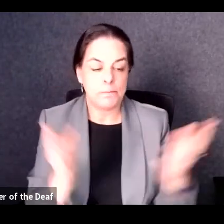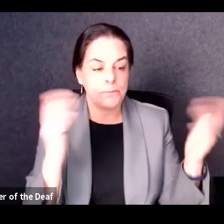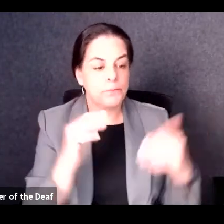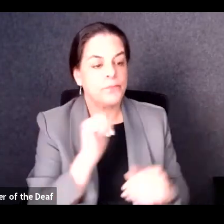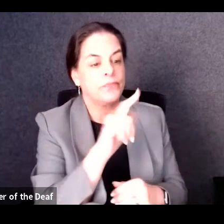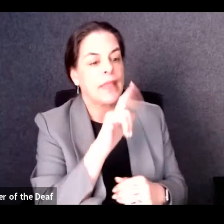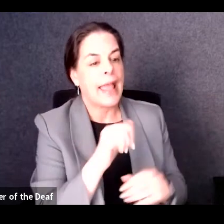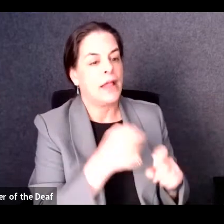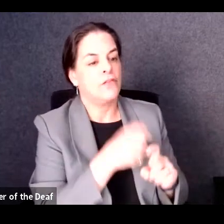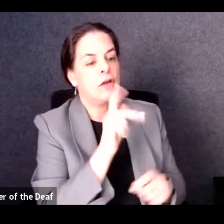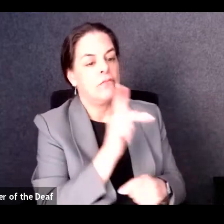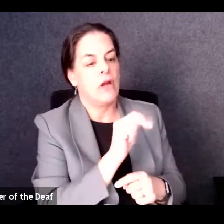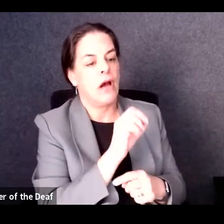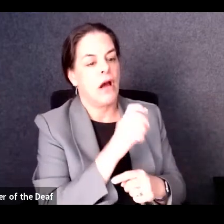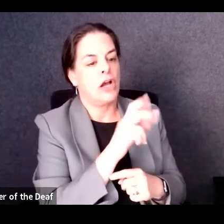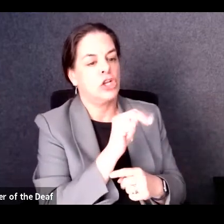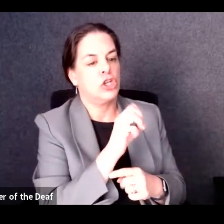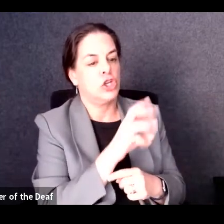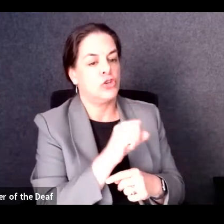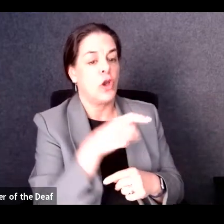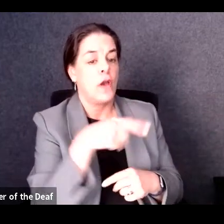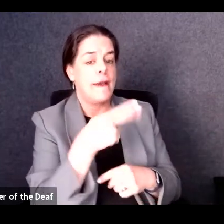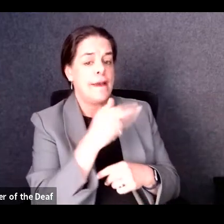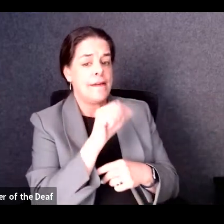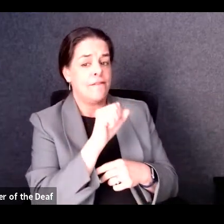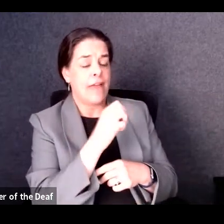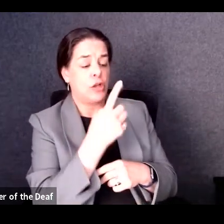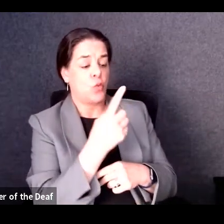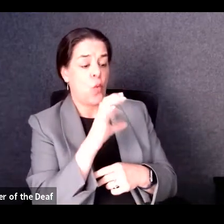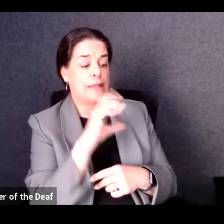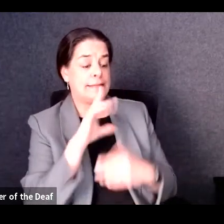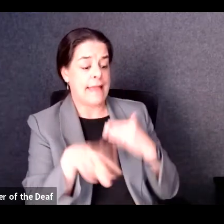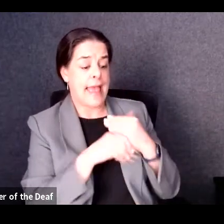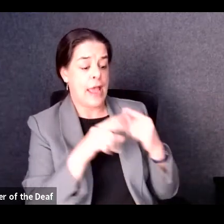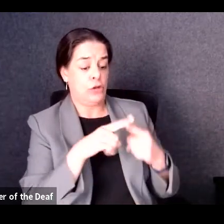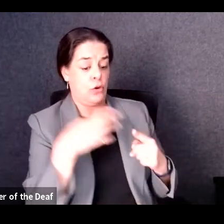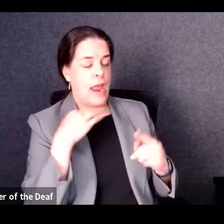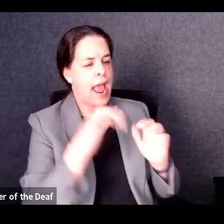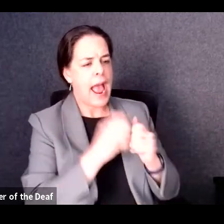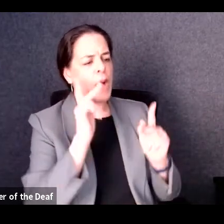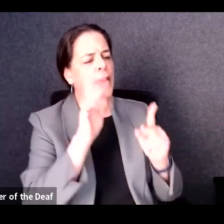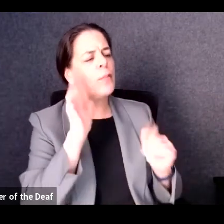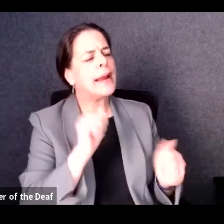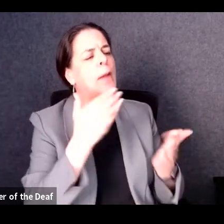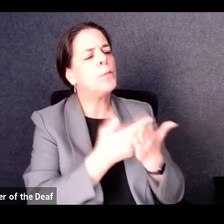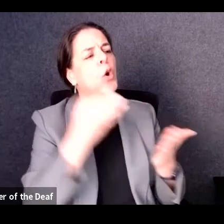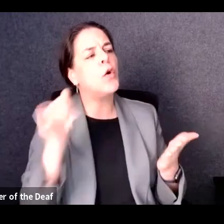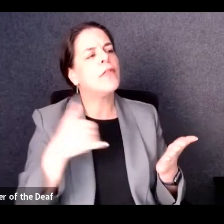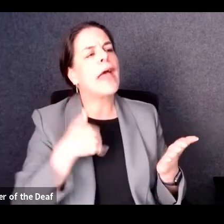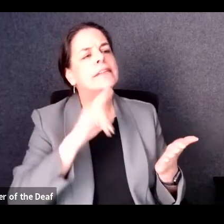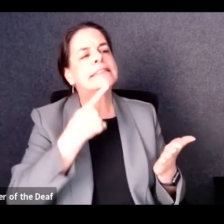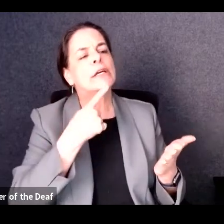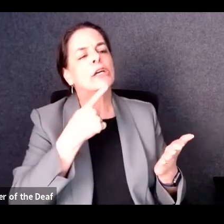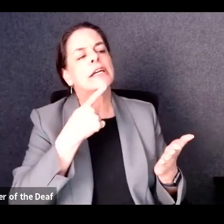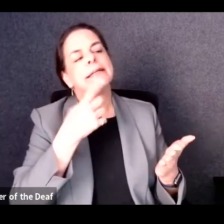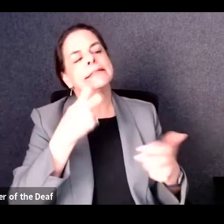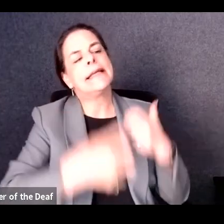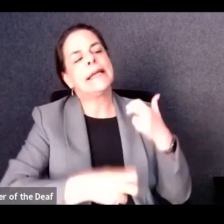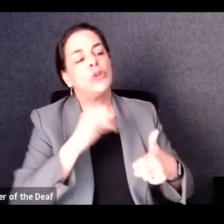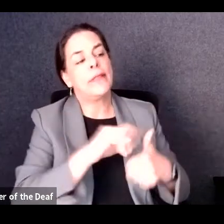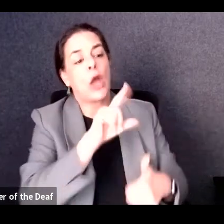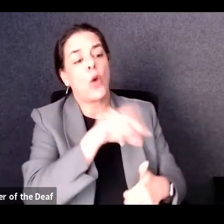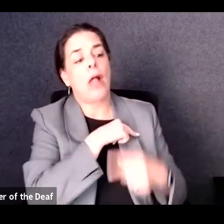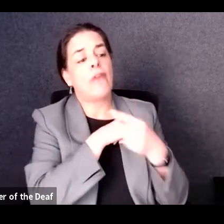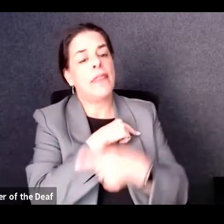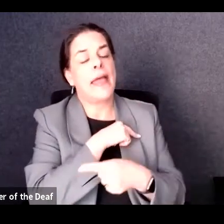with Knox News, when phase 1C is added to eligibility, how will people prove they have chronic conditions that qualify them? We have